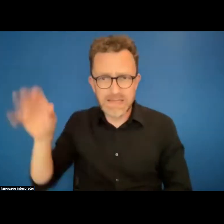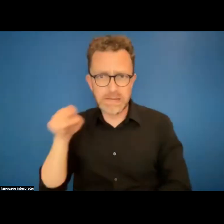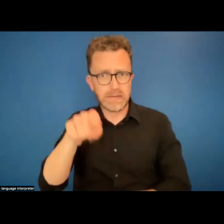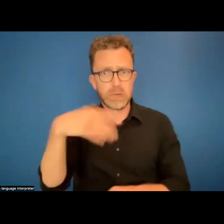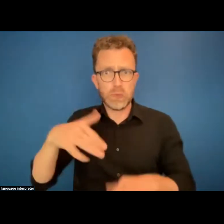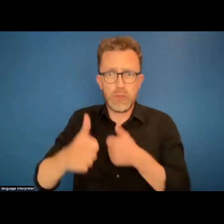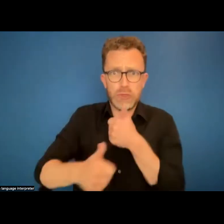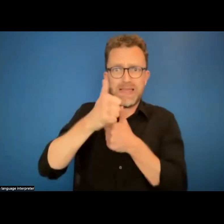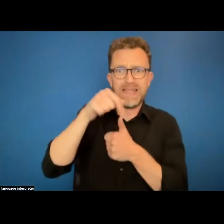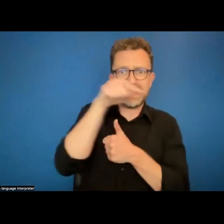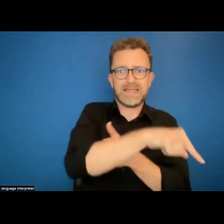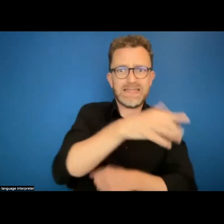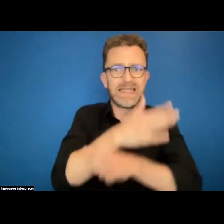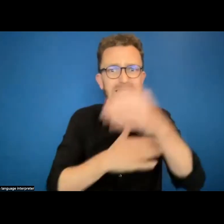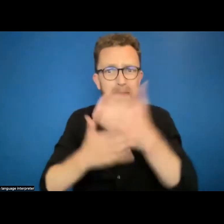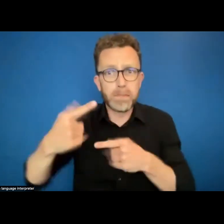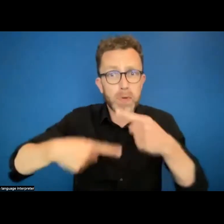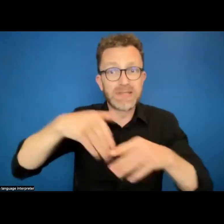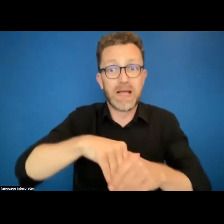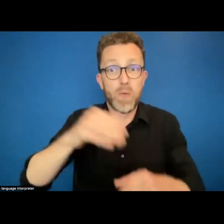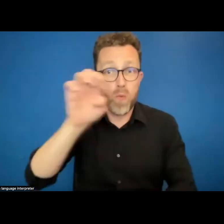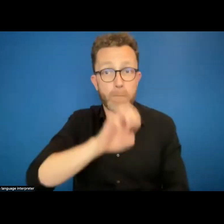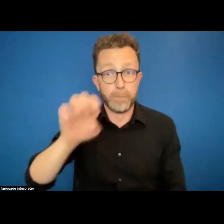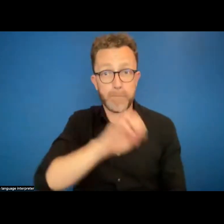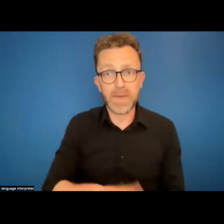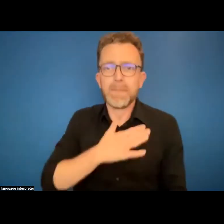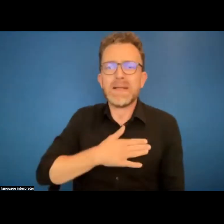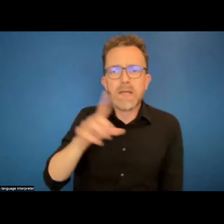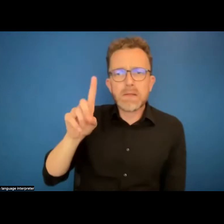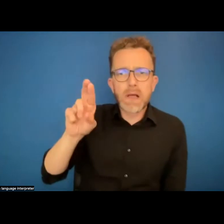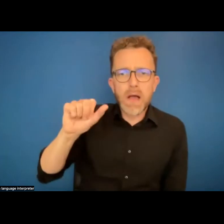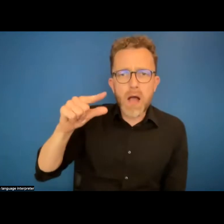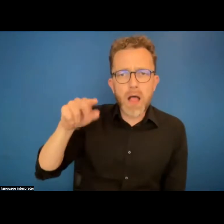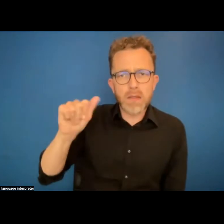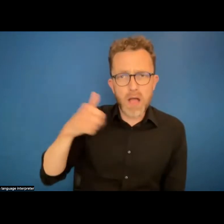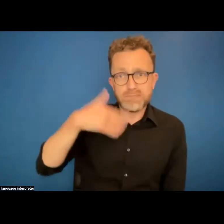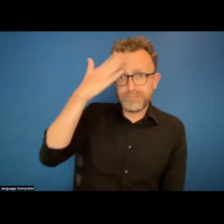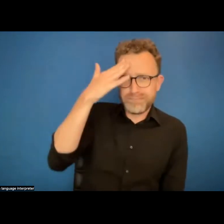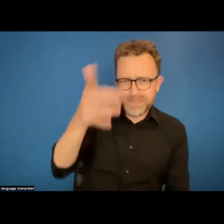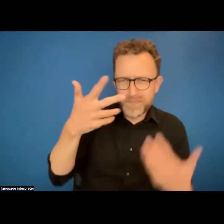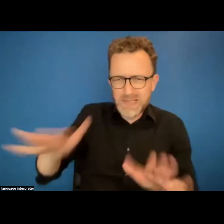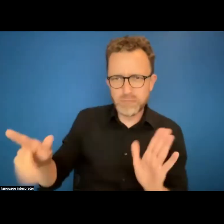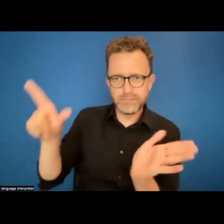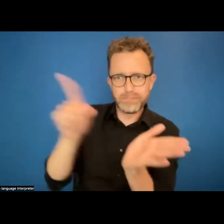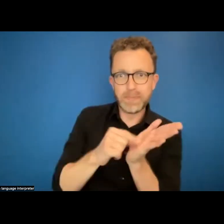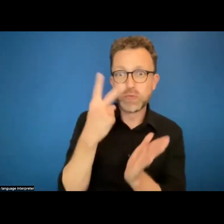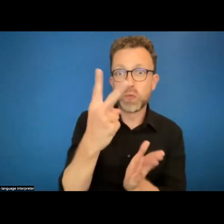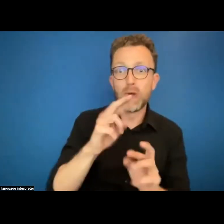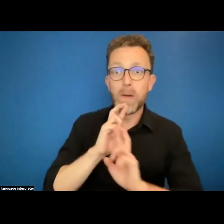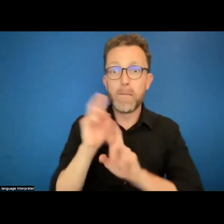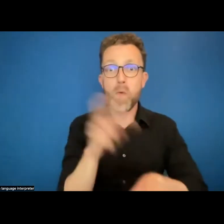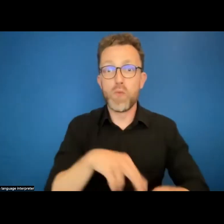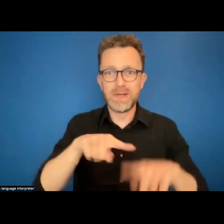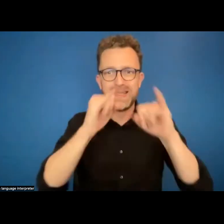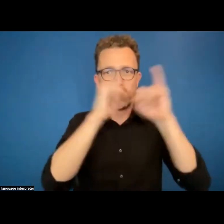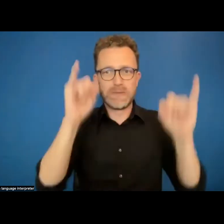What we were already afraid of and lessons learned after COVID shown us that the invasion of